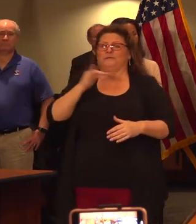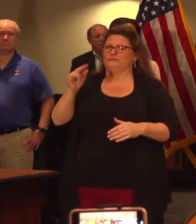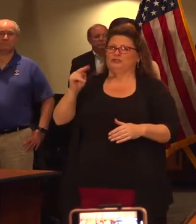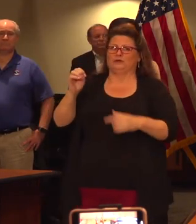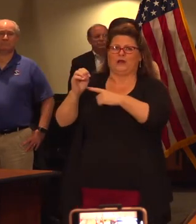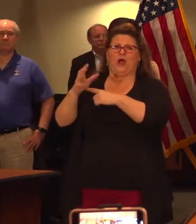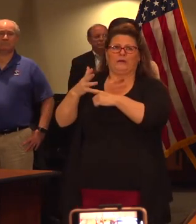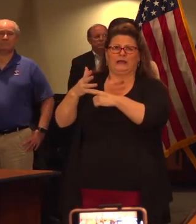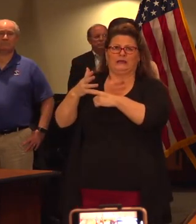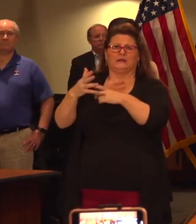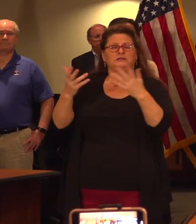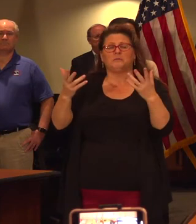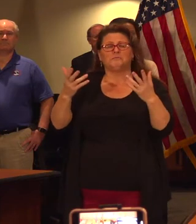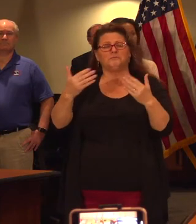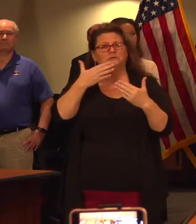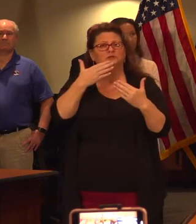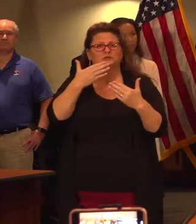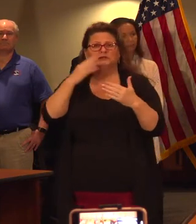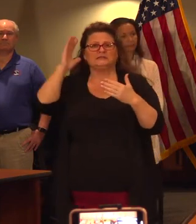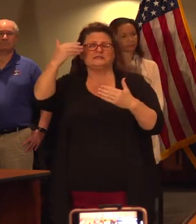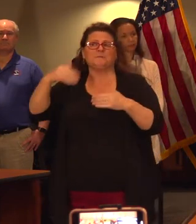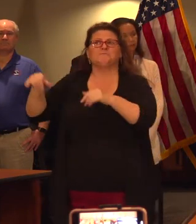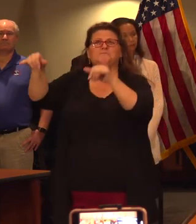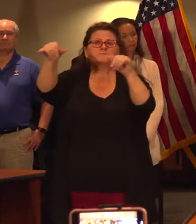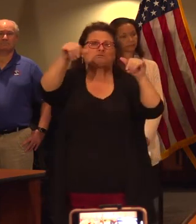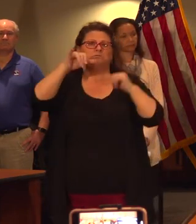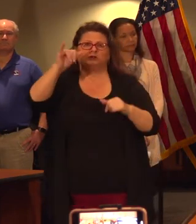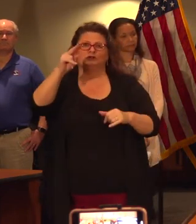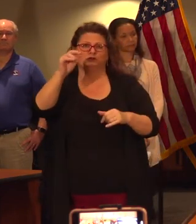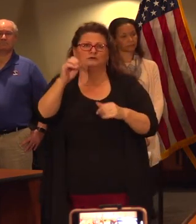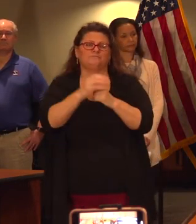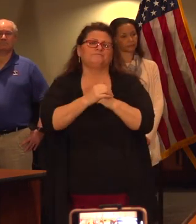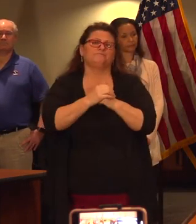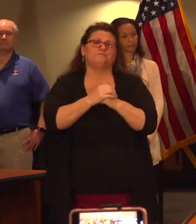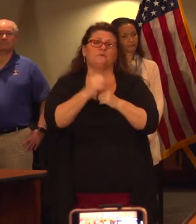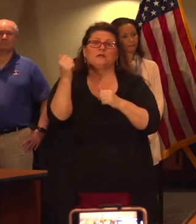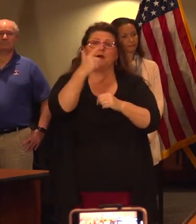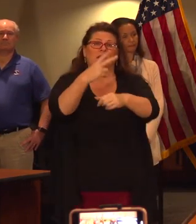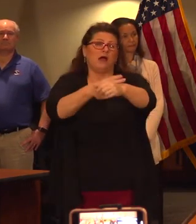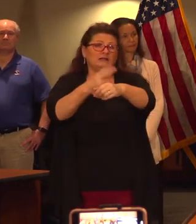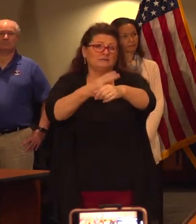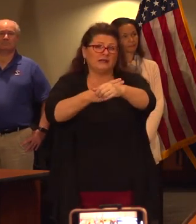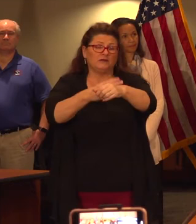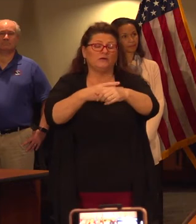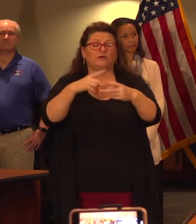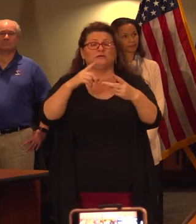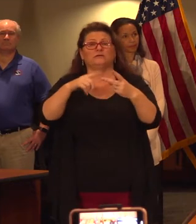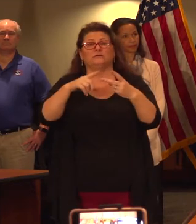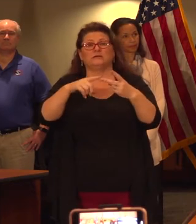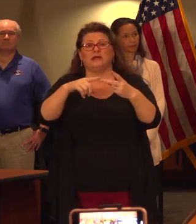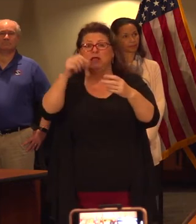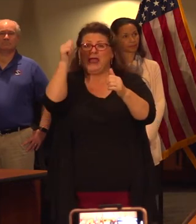be, again, a positive sign around the country. I want to thank the hospitals for the great work that they're doing, and that